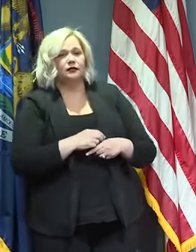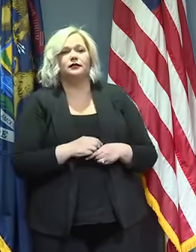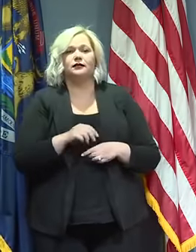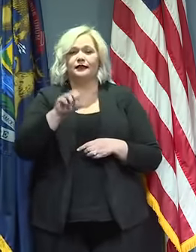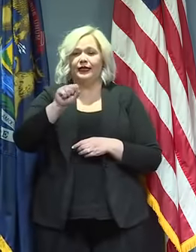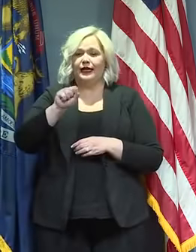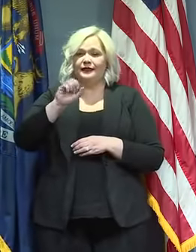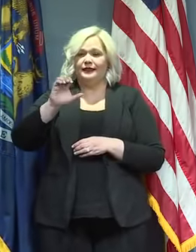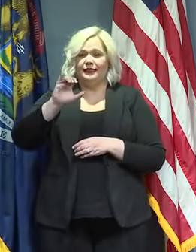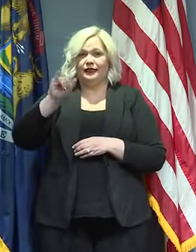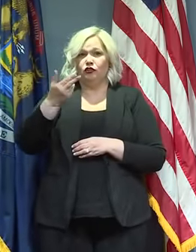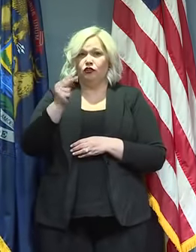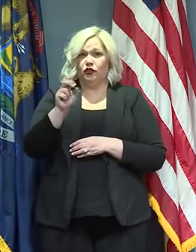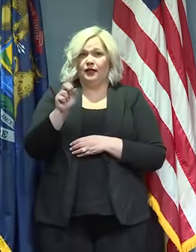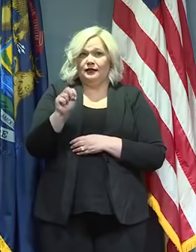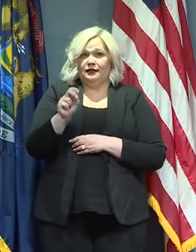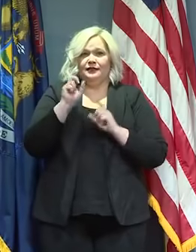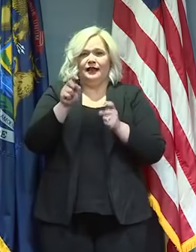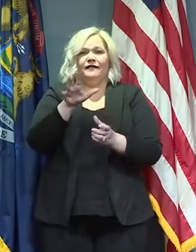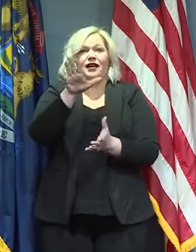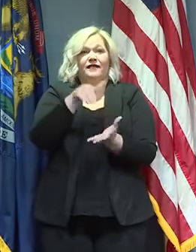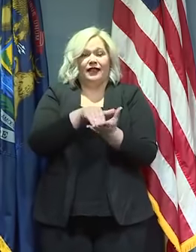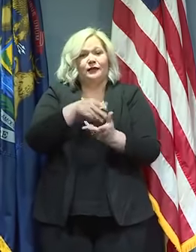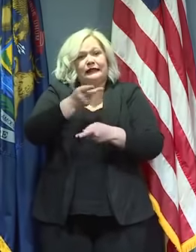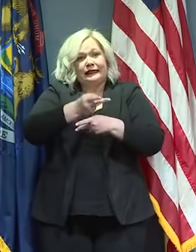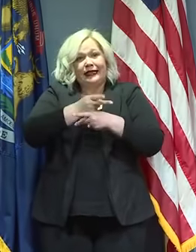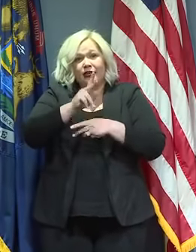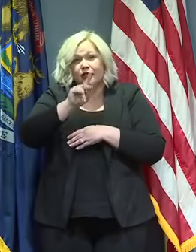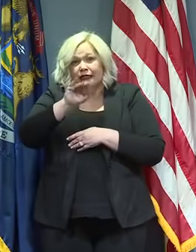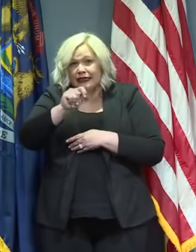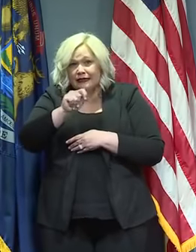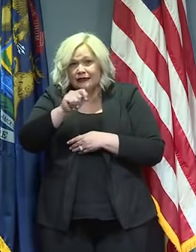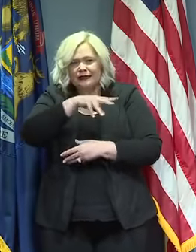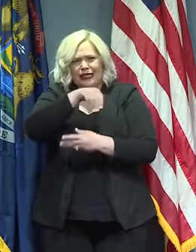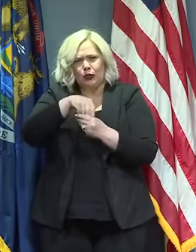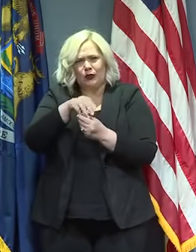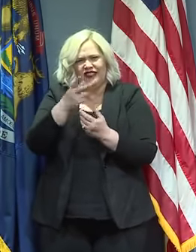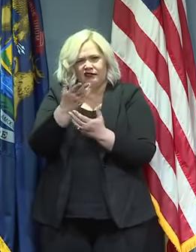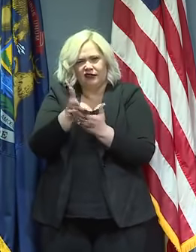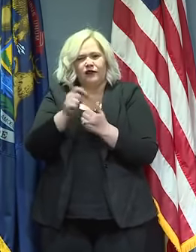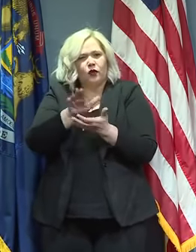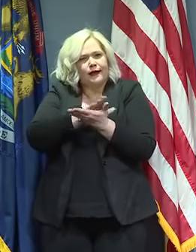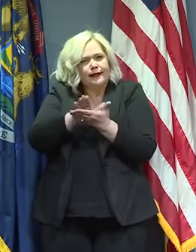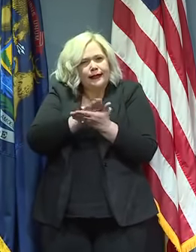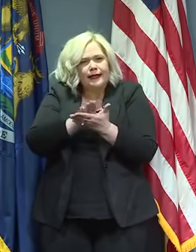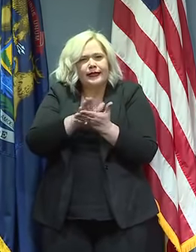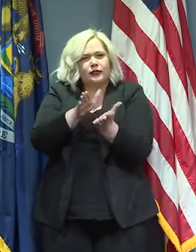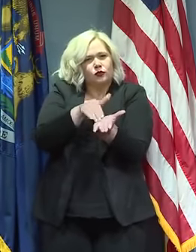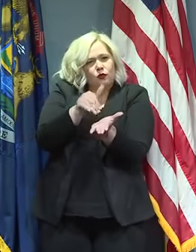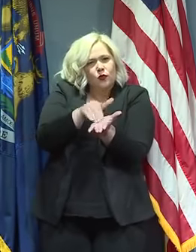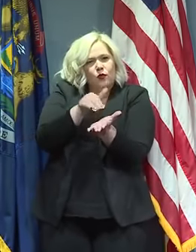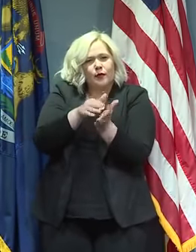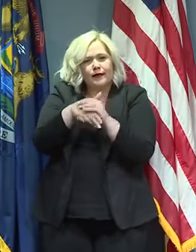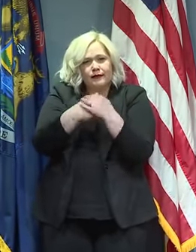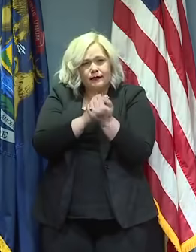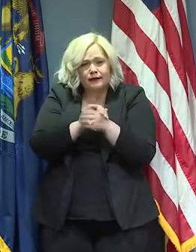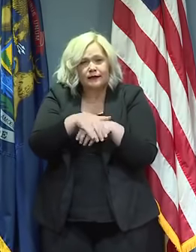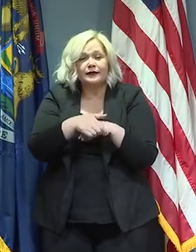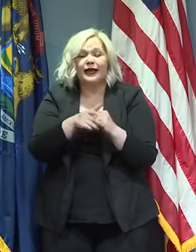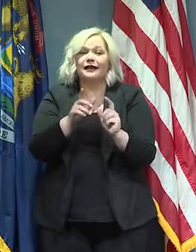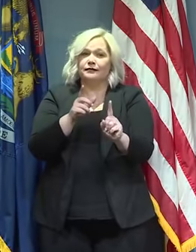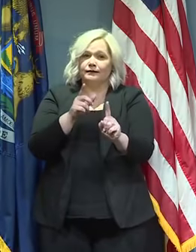S.C. Johnson donated 5,000 care kits, including cleaning supplies, hand soaps, and this